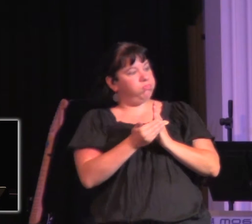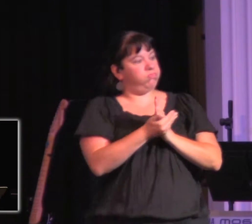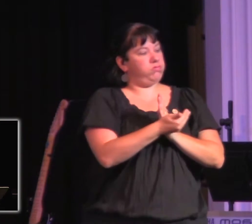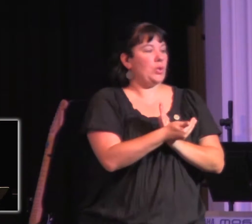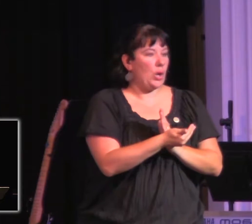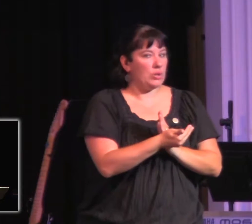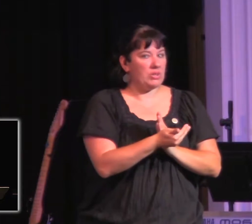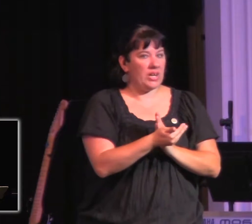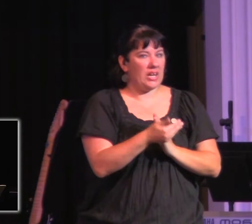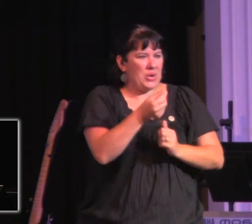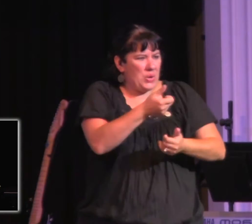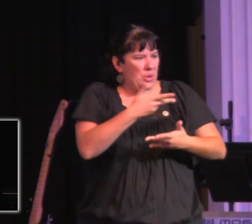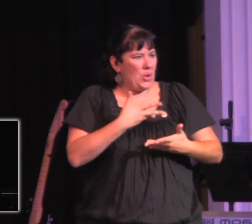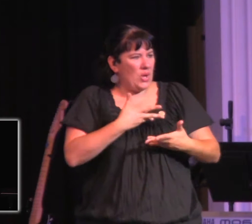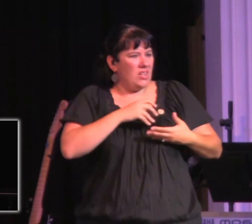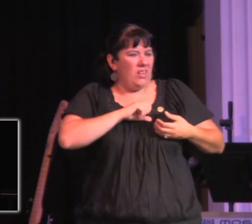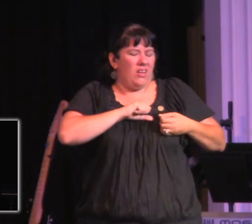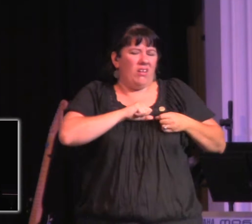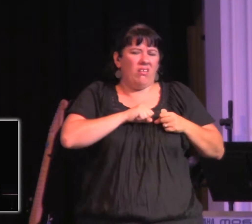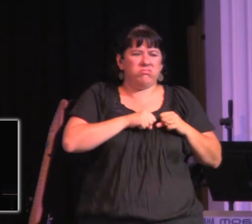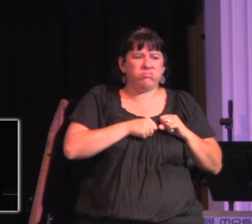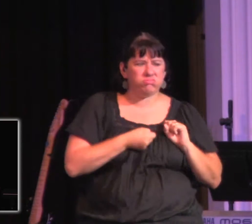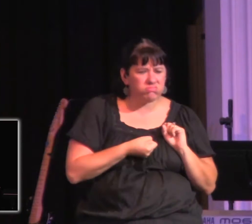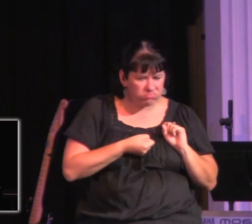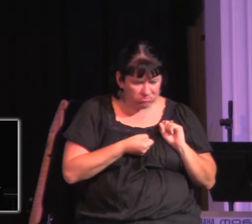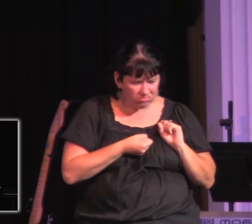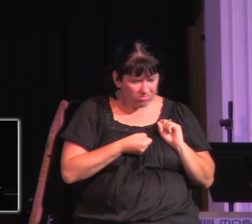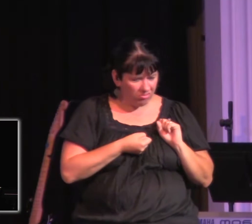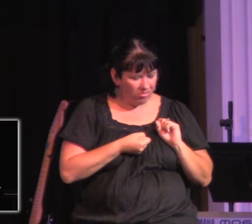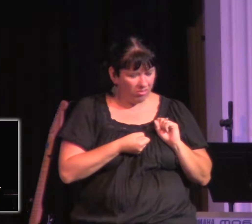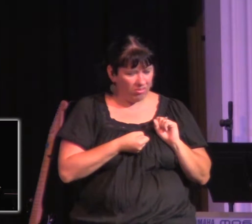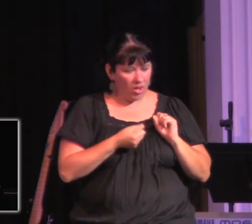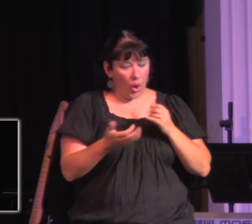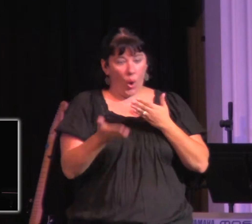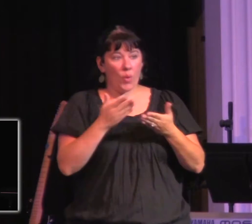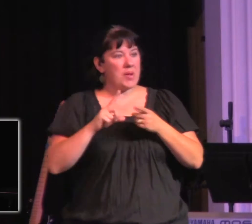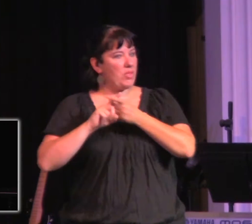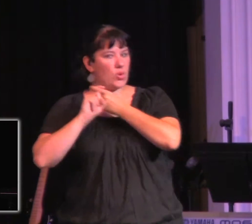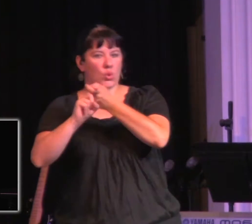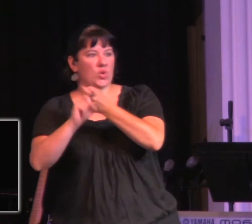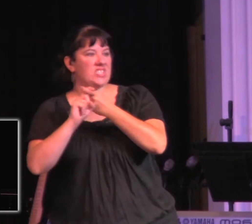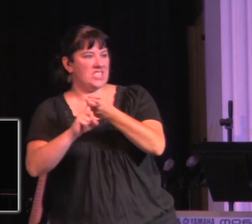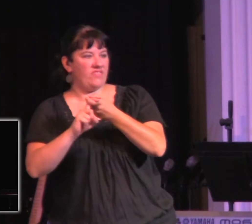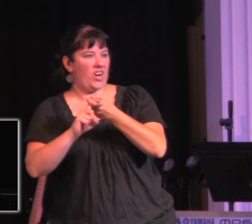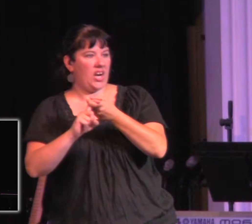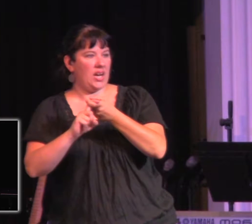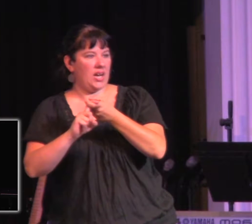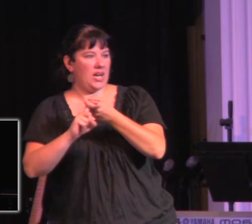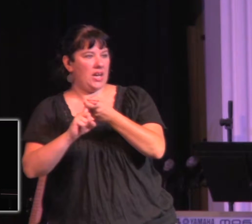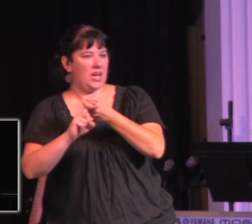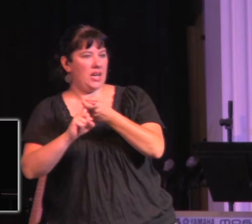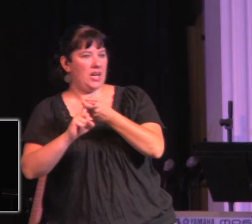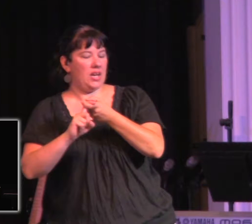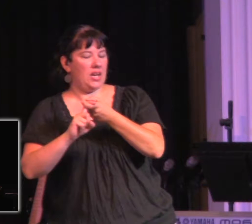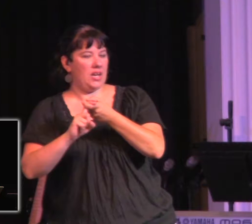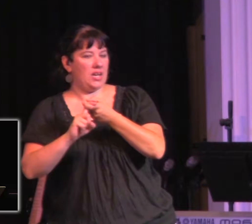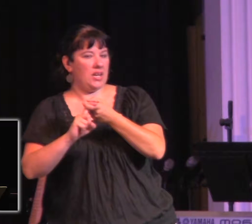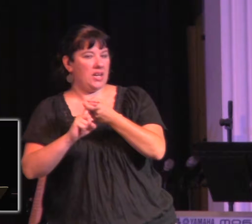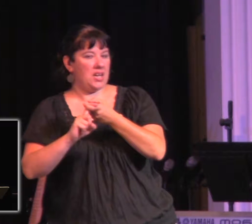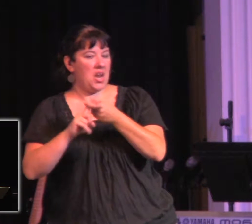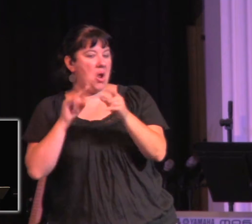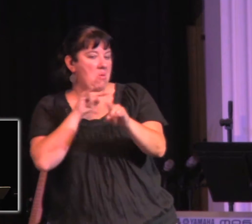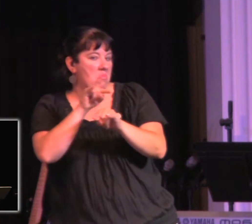friend that was supposed to be their most trusted ally. And that friend turns on them, turns their back on them, and walks out on